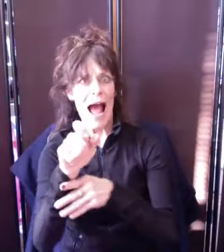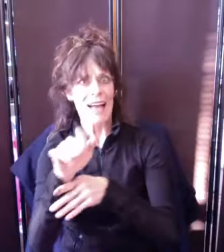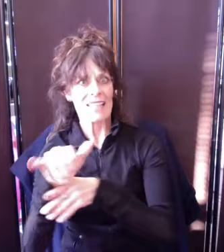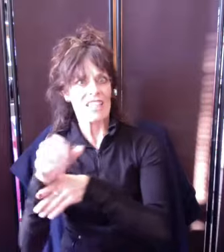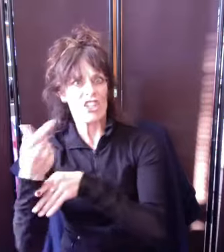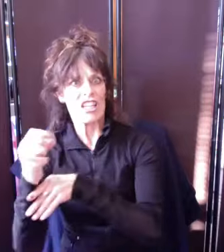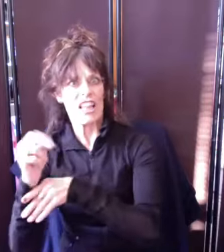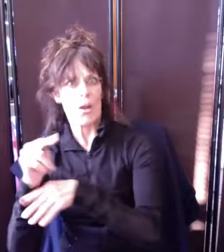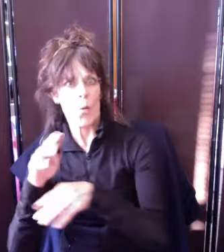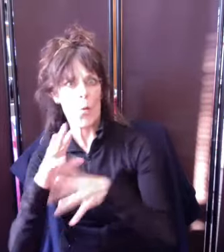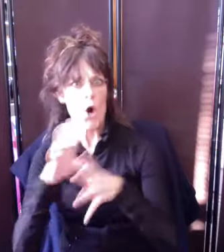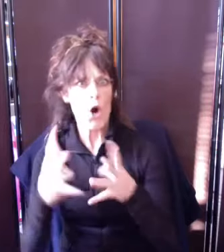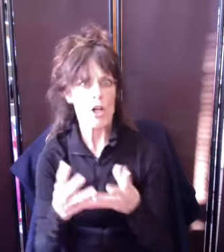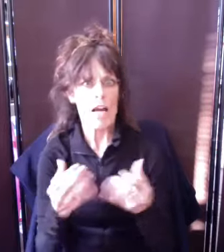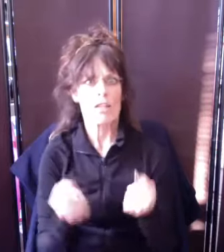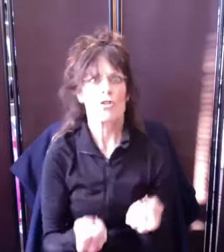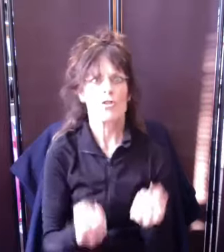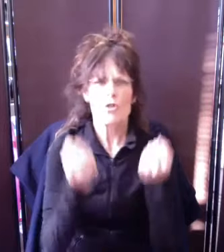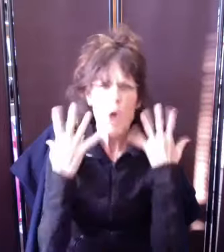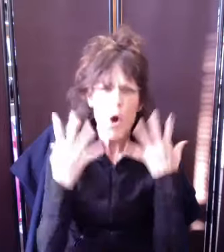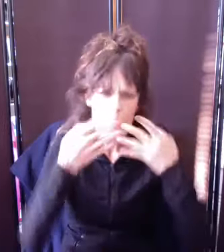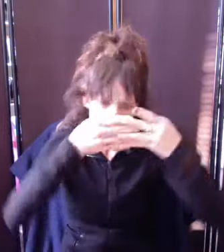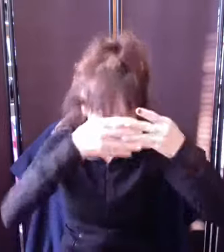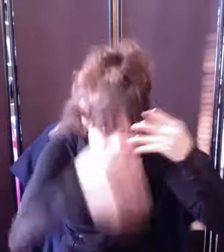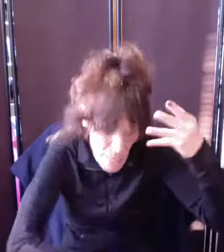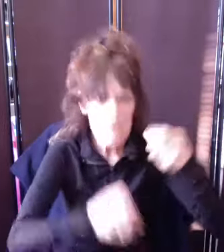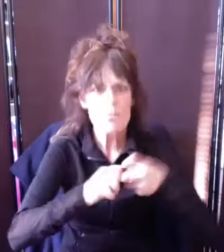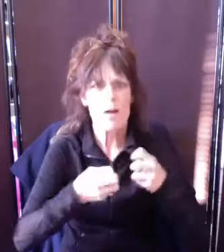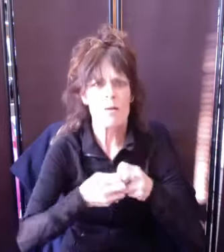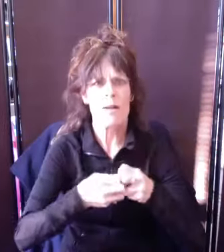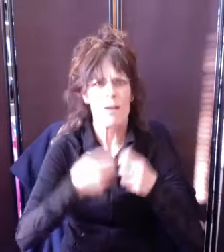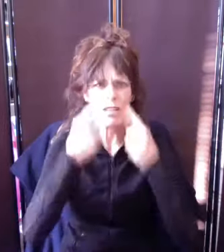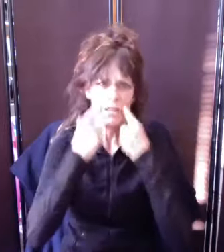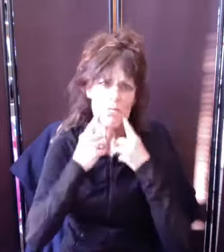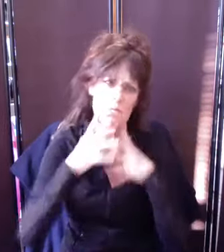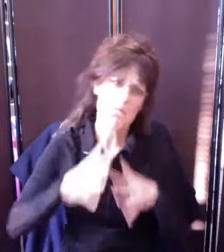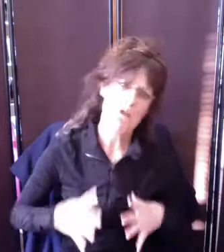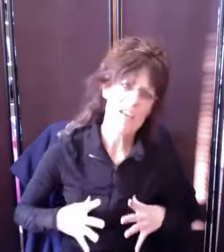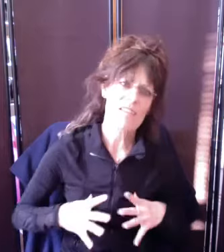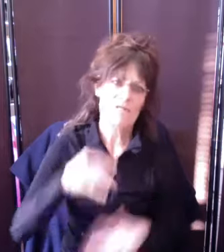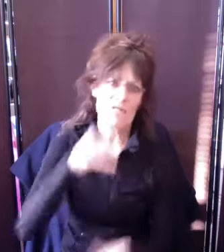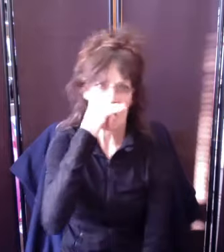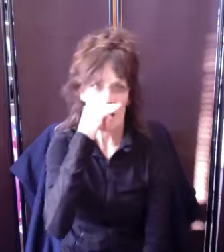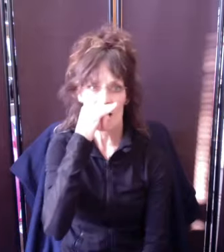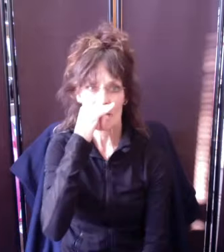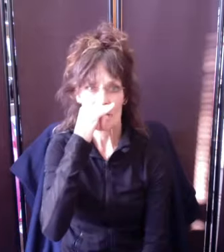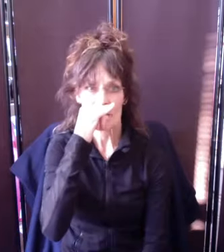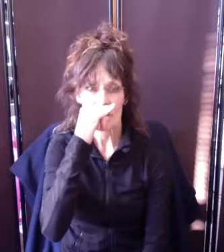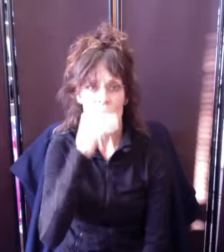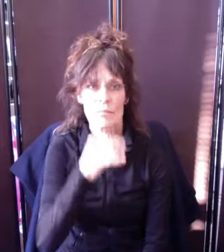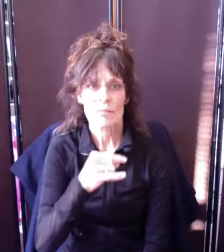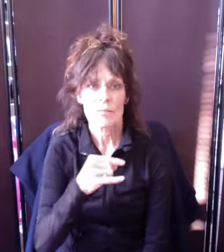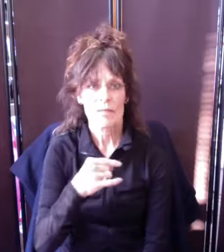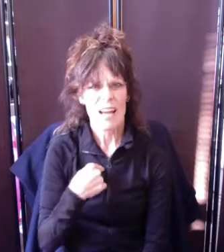so many problems. I mean, I was a depressive kind of kid. I was geeky. I was tortured